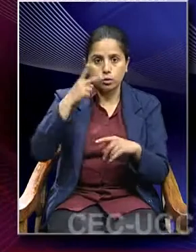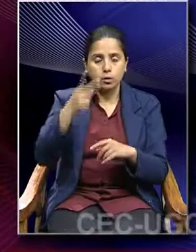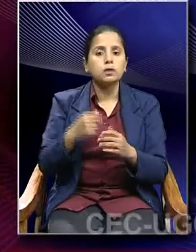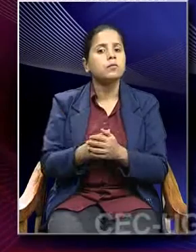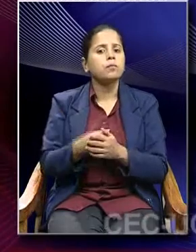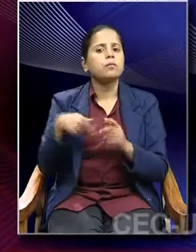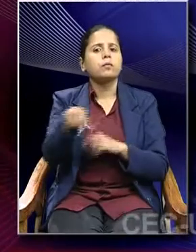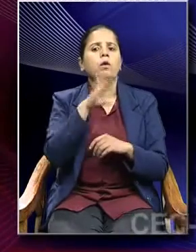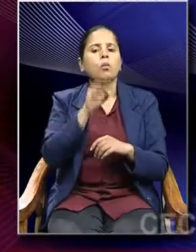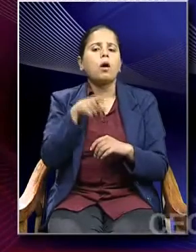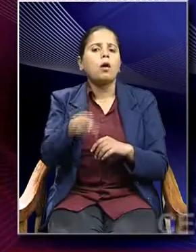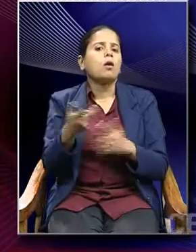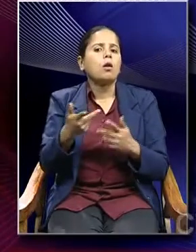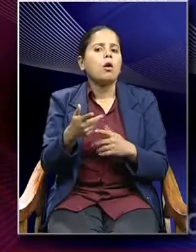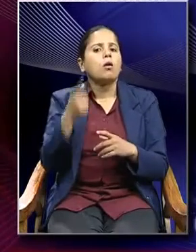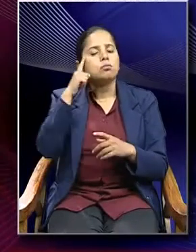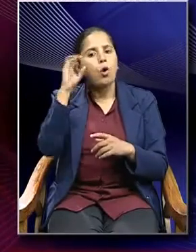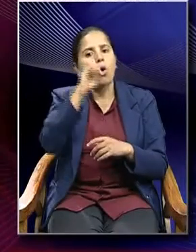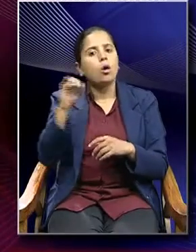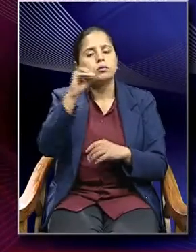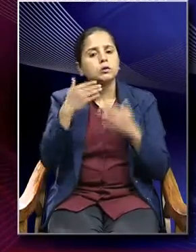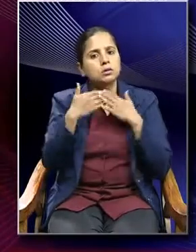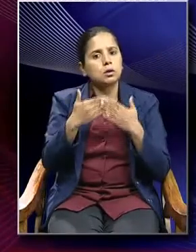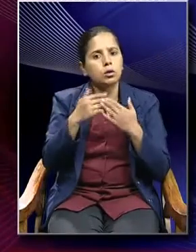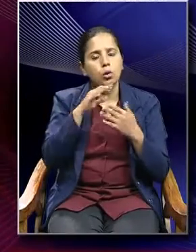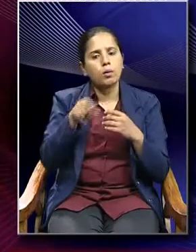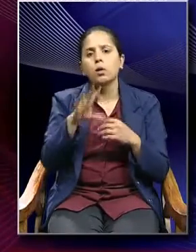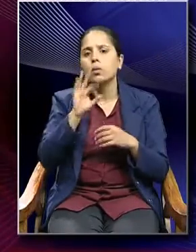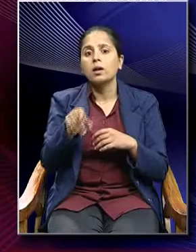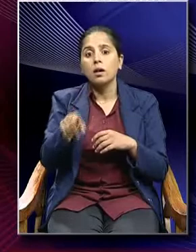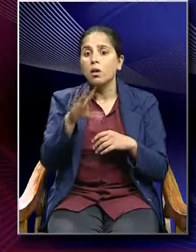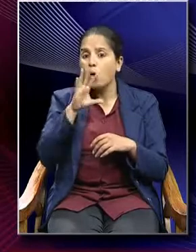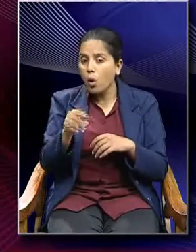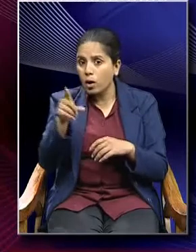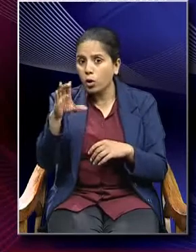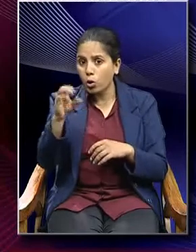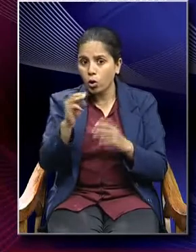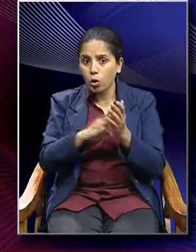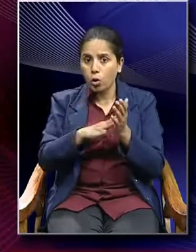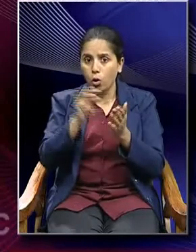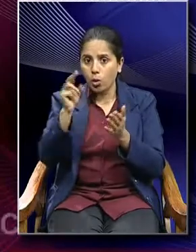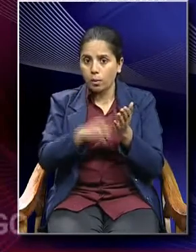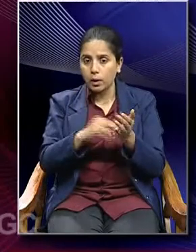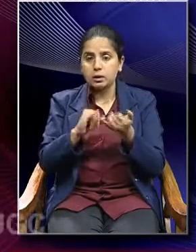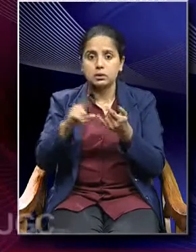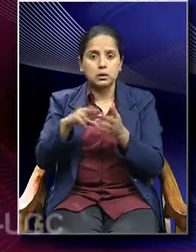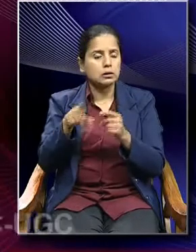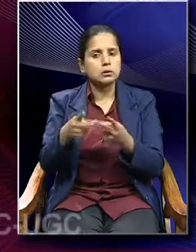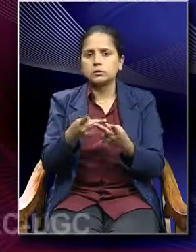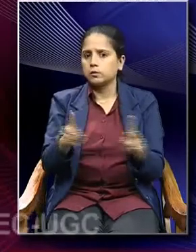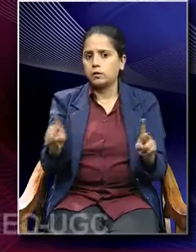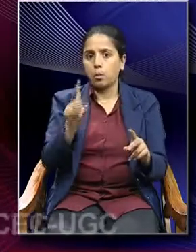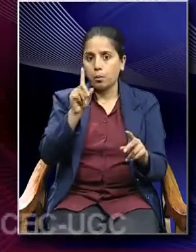of objective study of reality, which is different from the common sense. What sociology does is